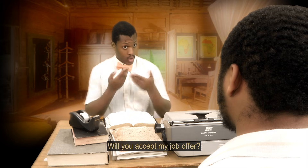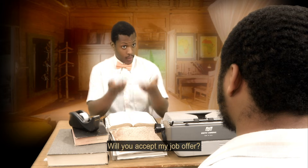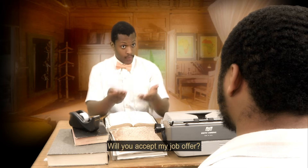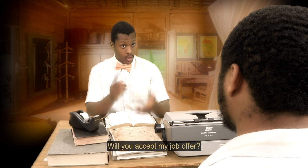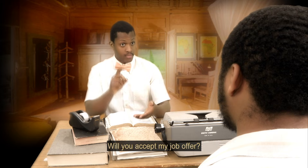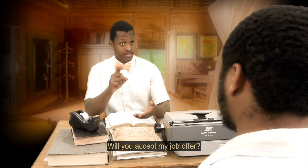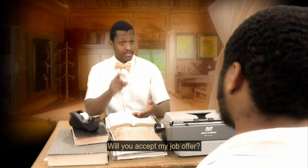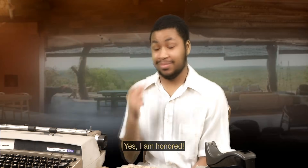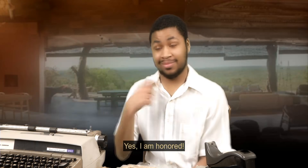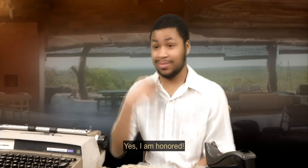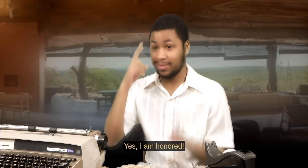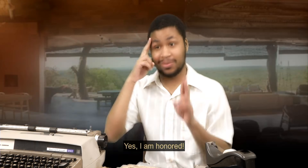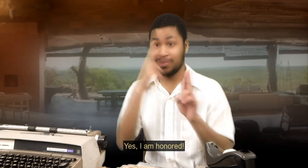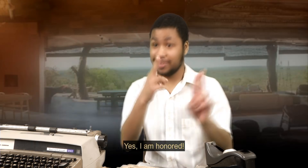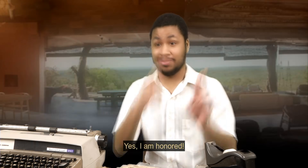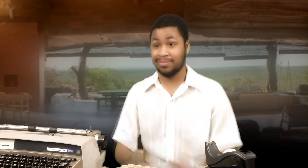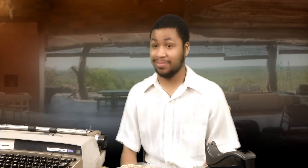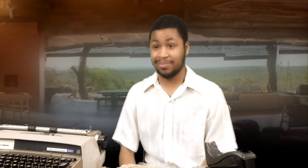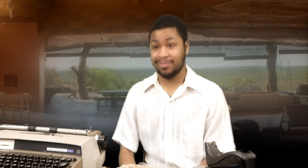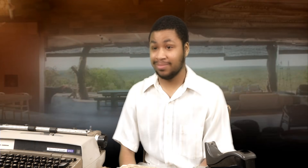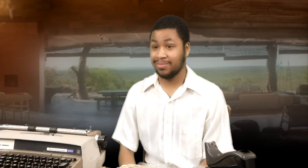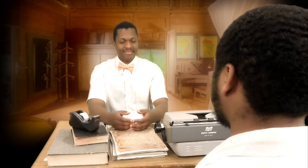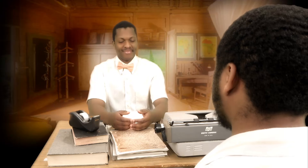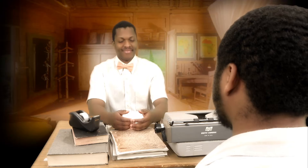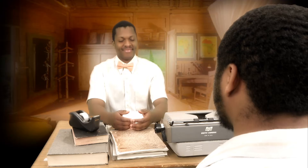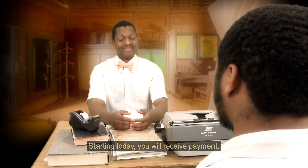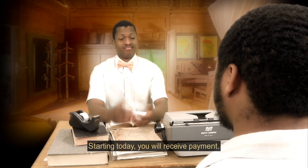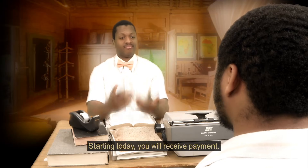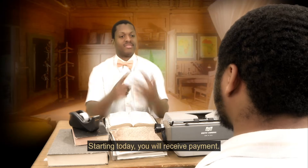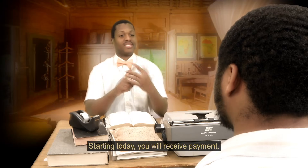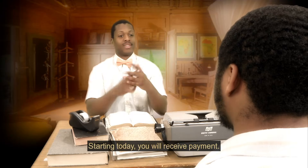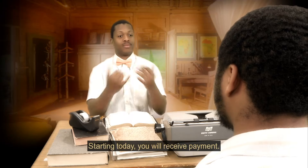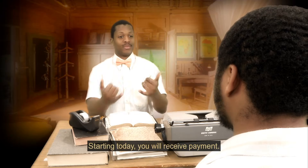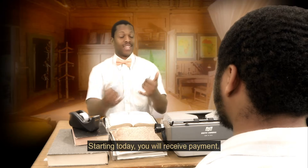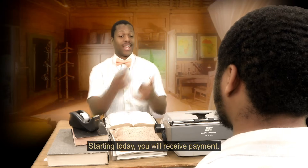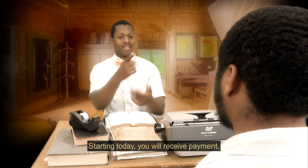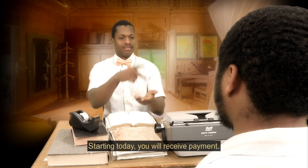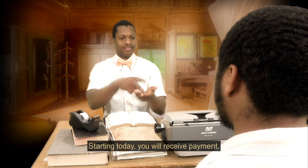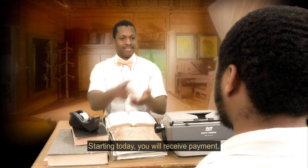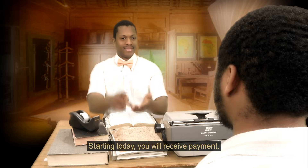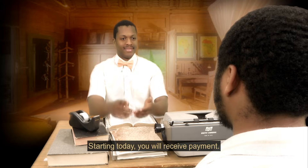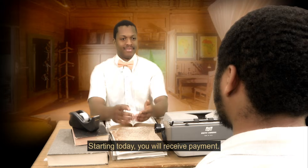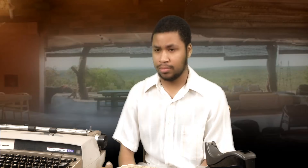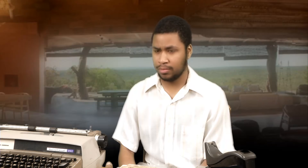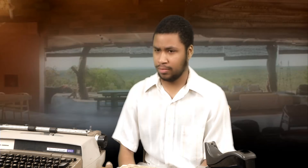offer? Yes, I'm honored. Starting today, you will receive payment.